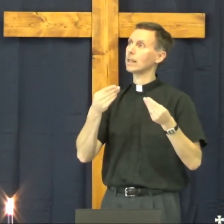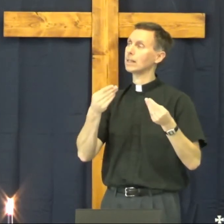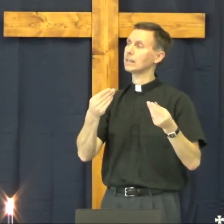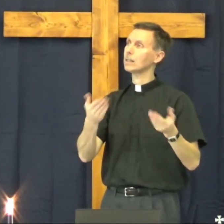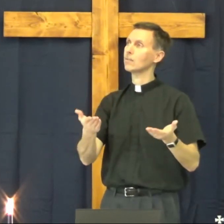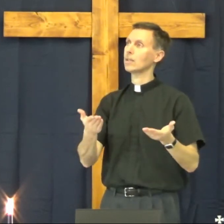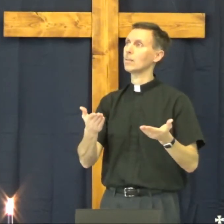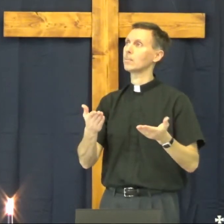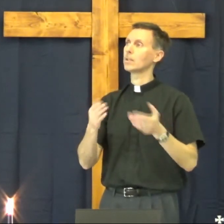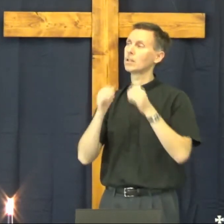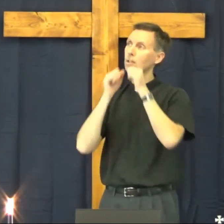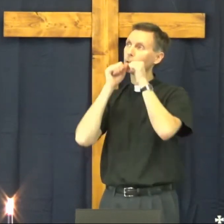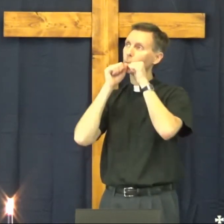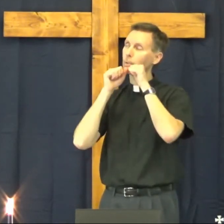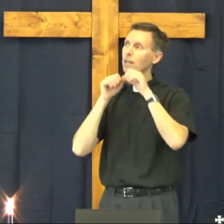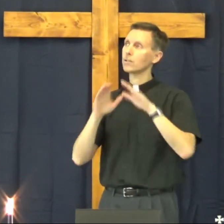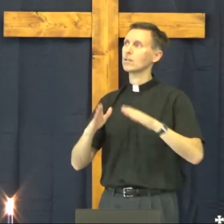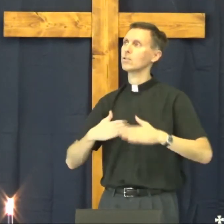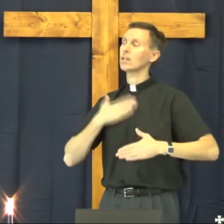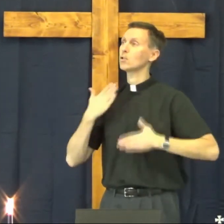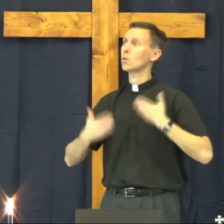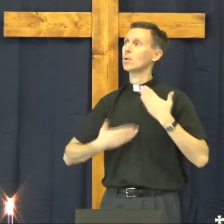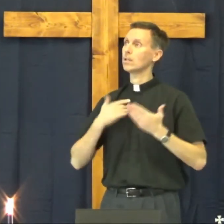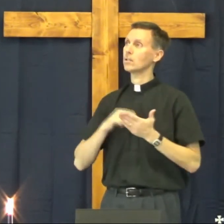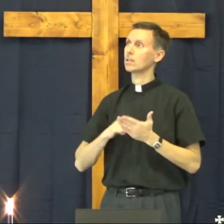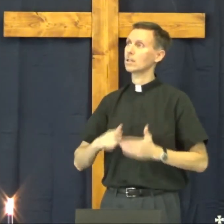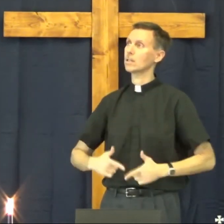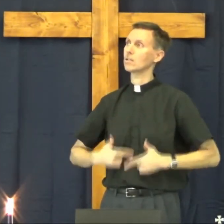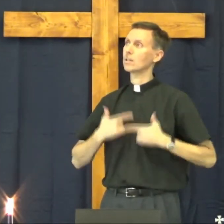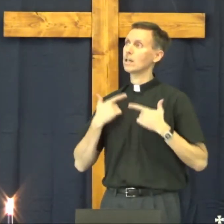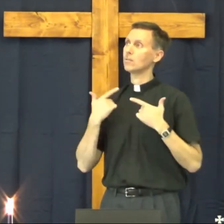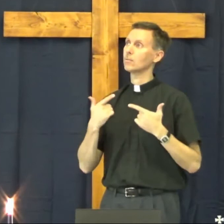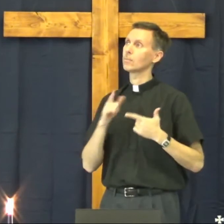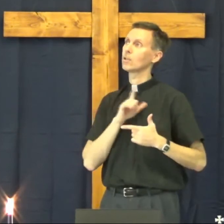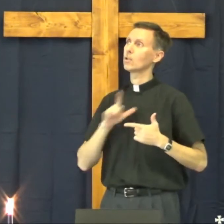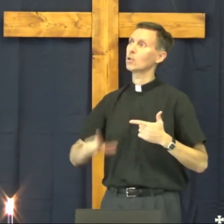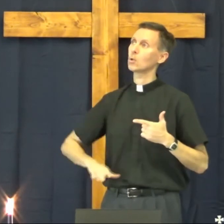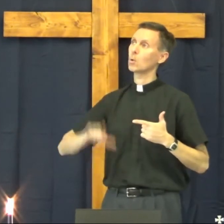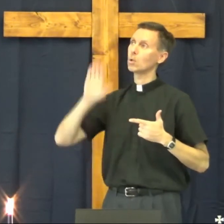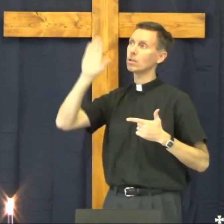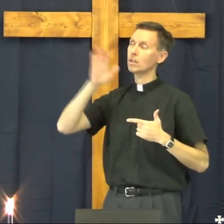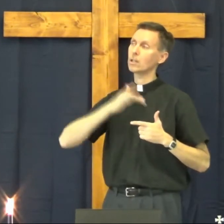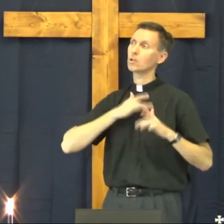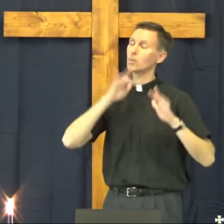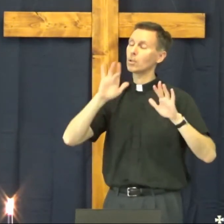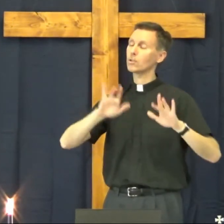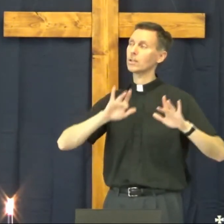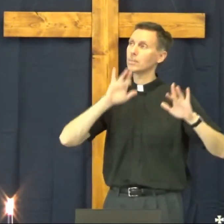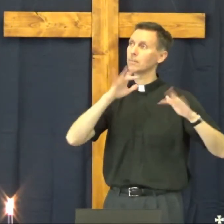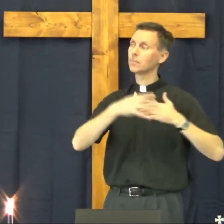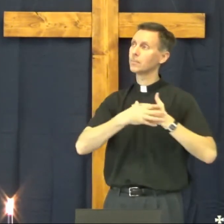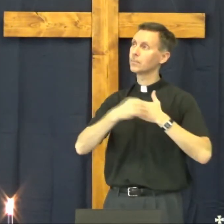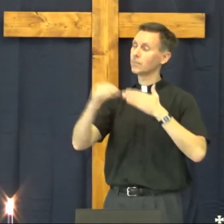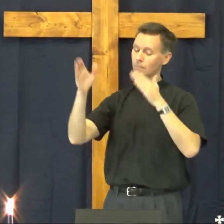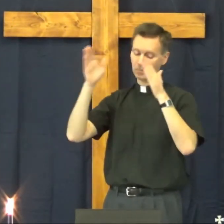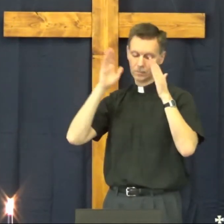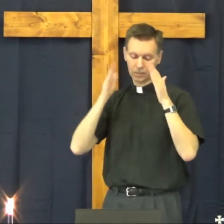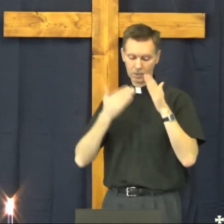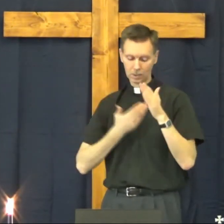and give them blessings and joys in this life. Lord, in your mercy, hear